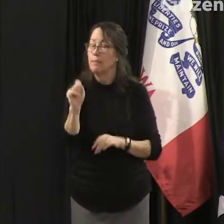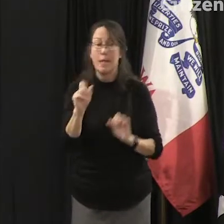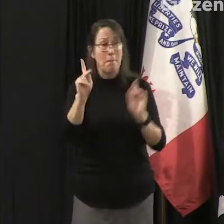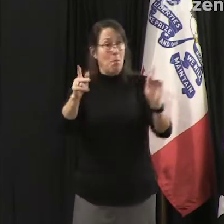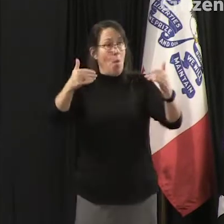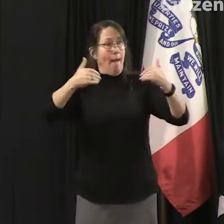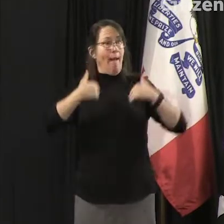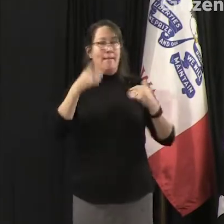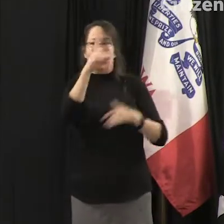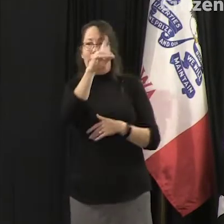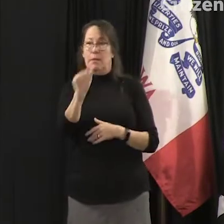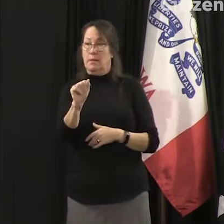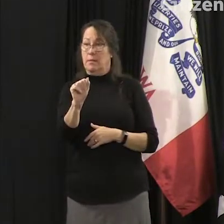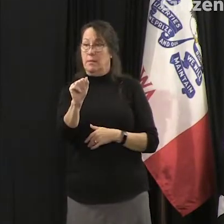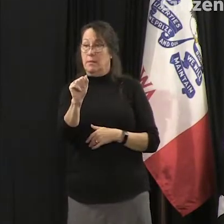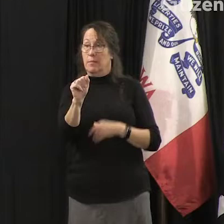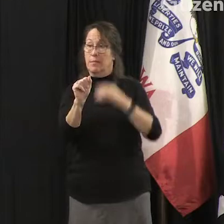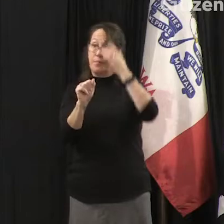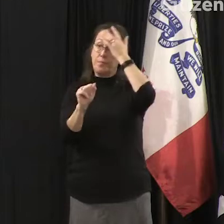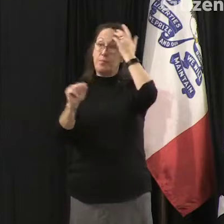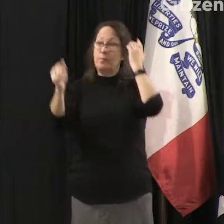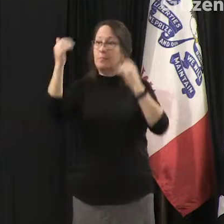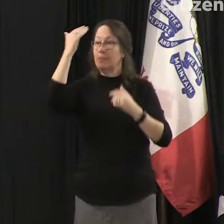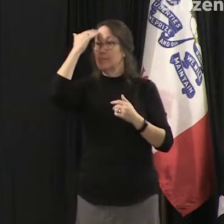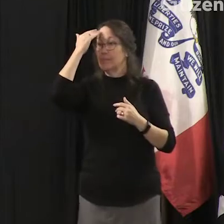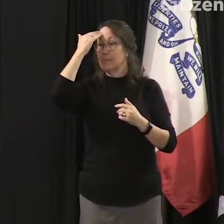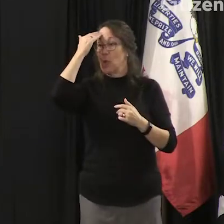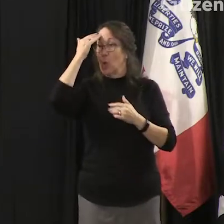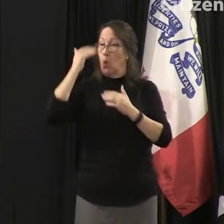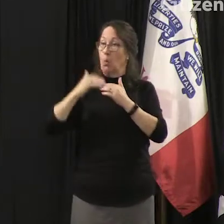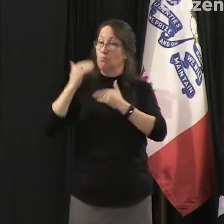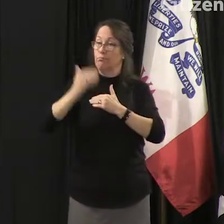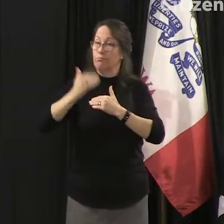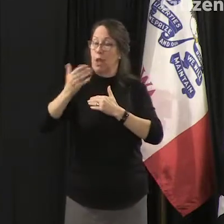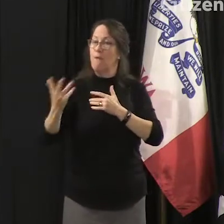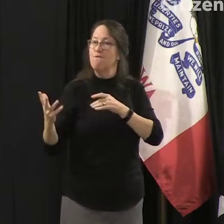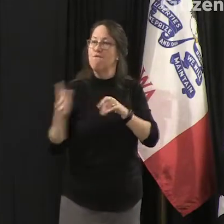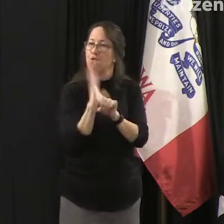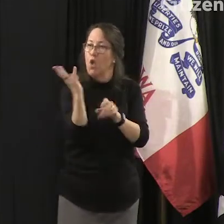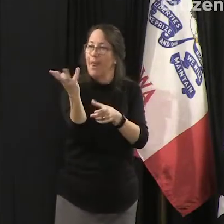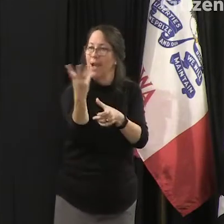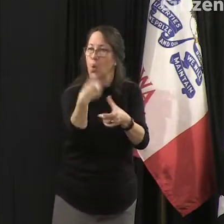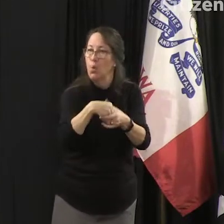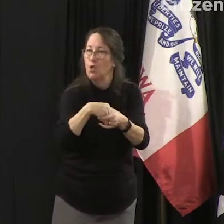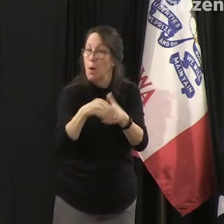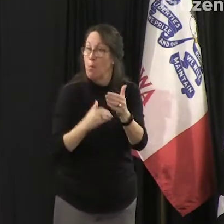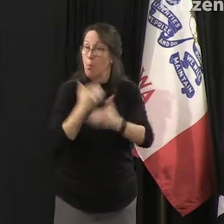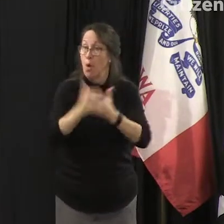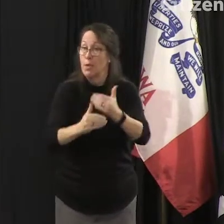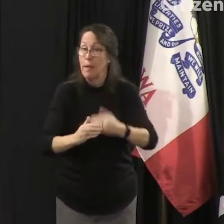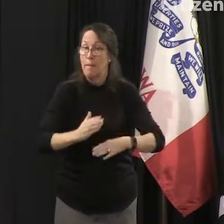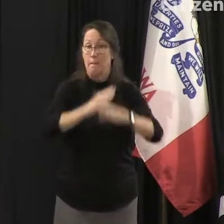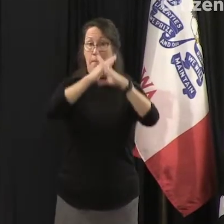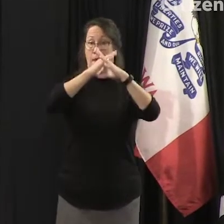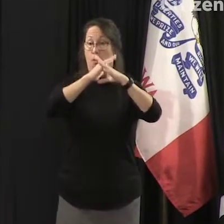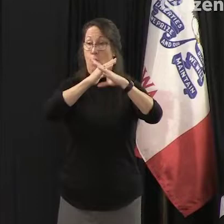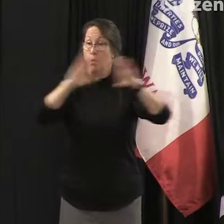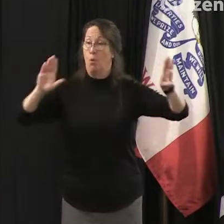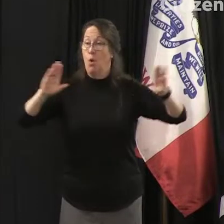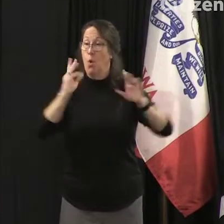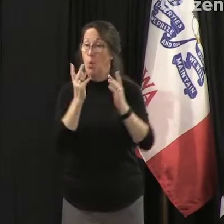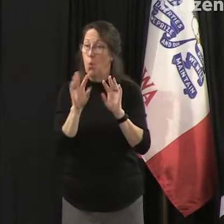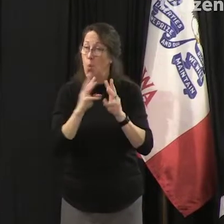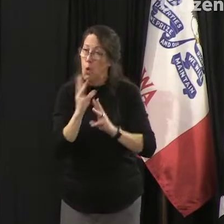with disabilities, I know I can say that progress towards full inclusion and a barrier-free world